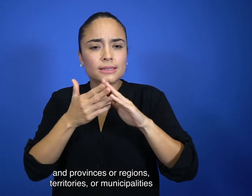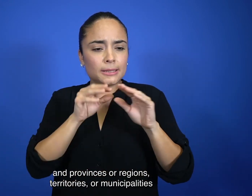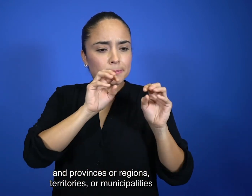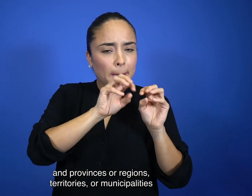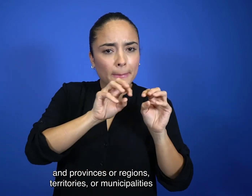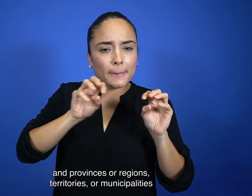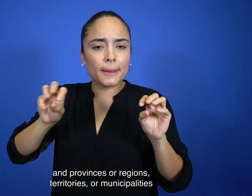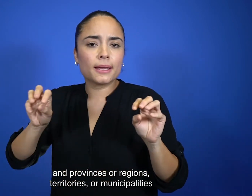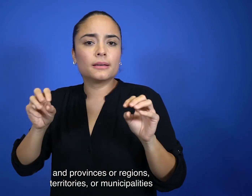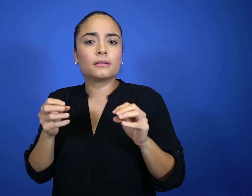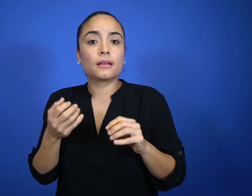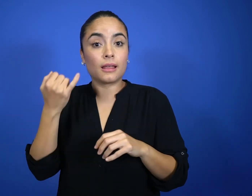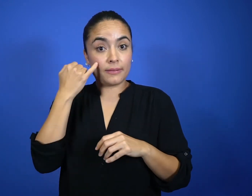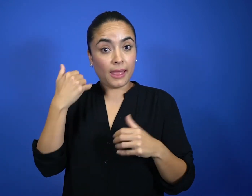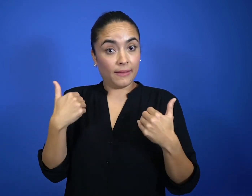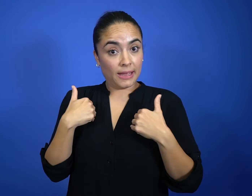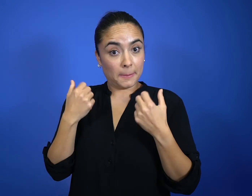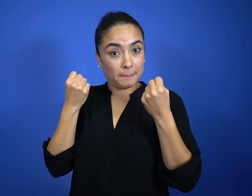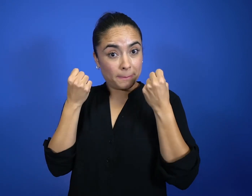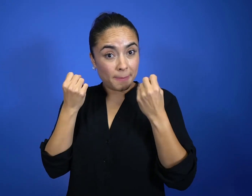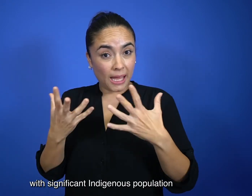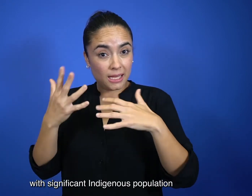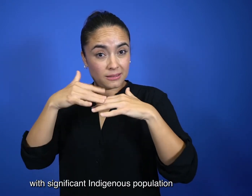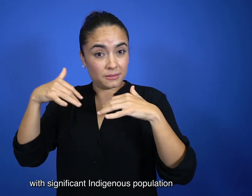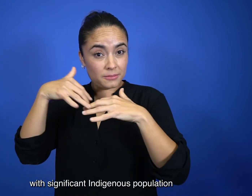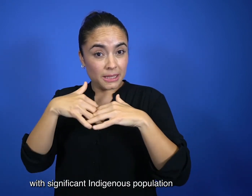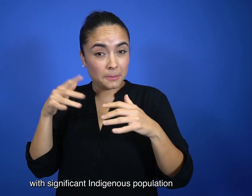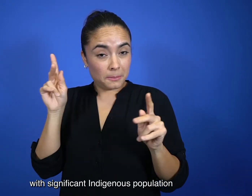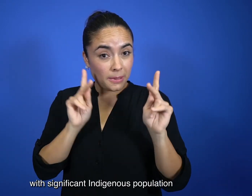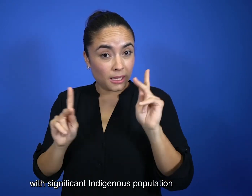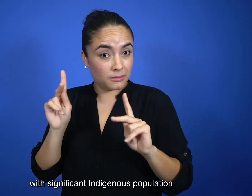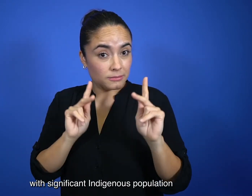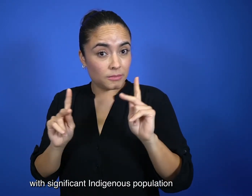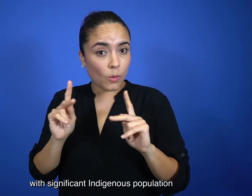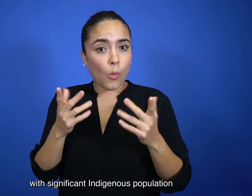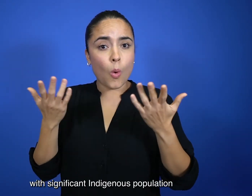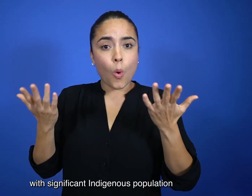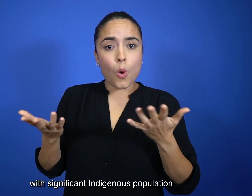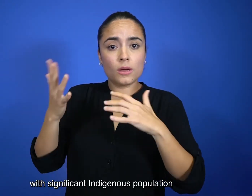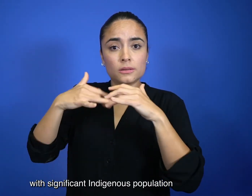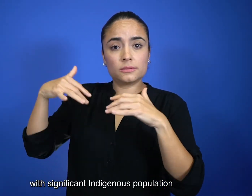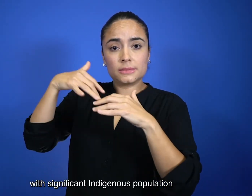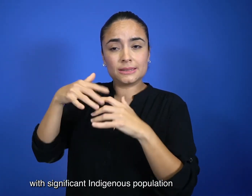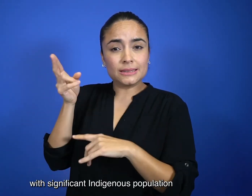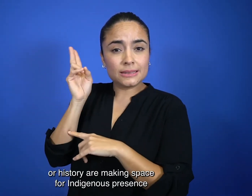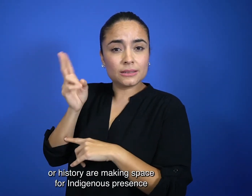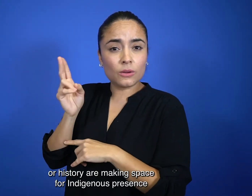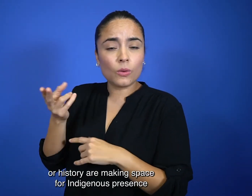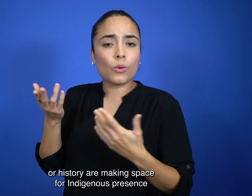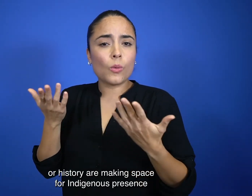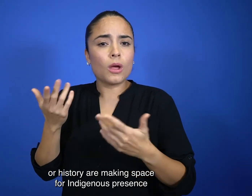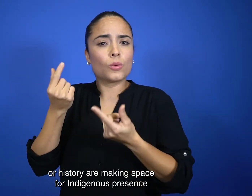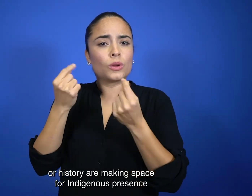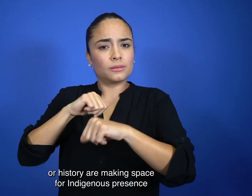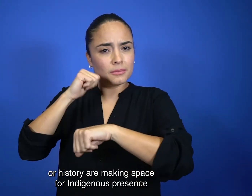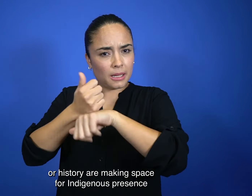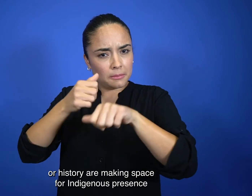or municipalities with significant Indigenous population or history are